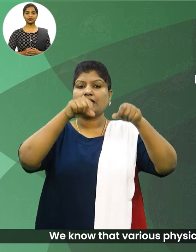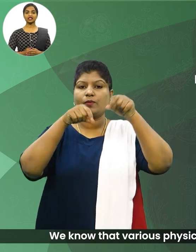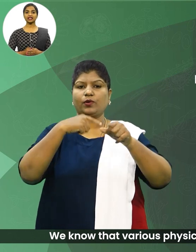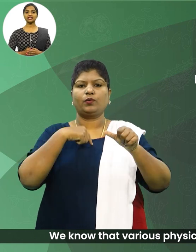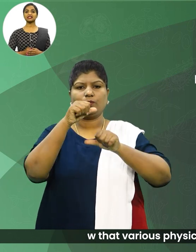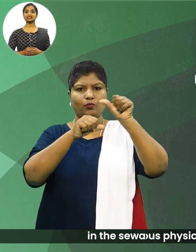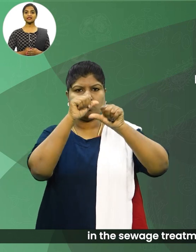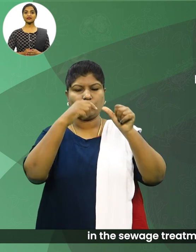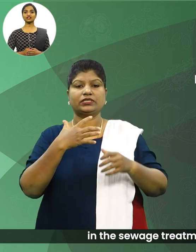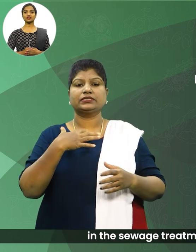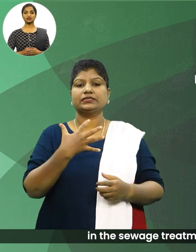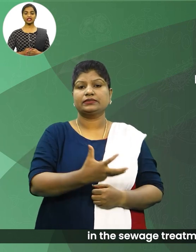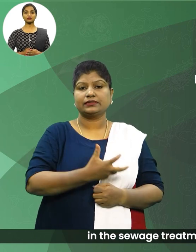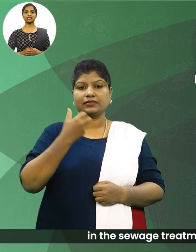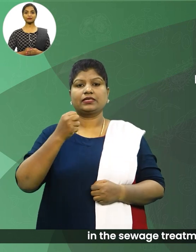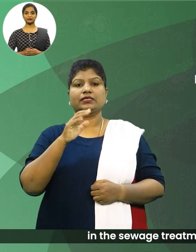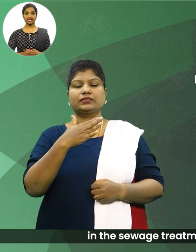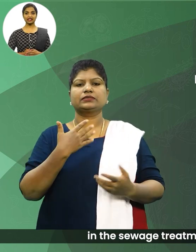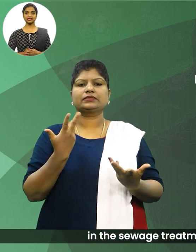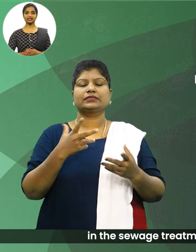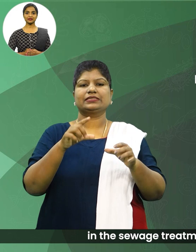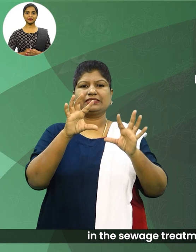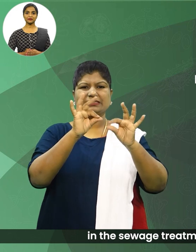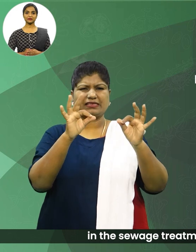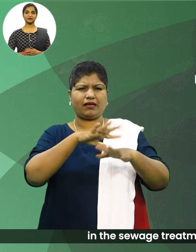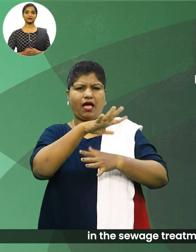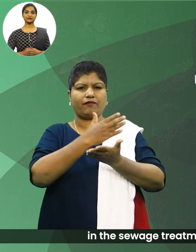out in the sewage treatment plants